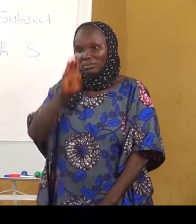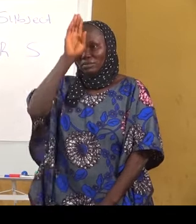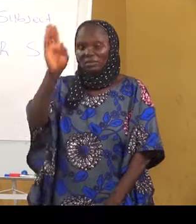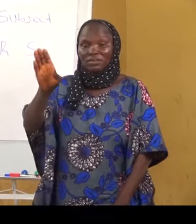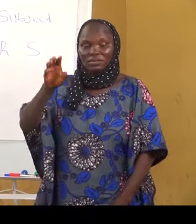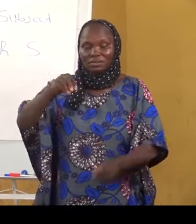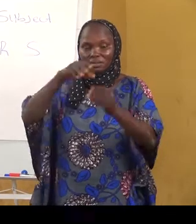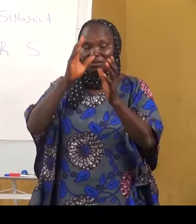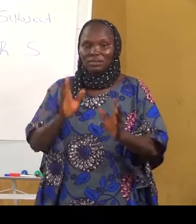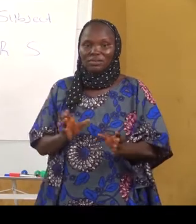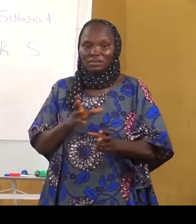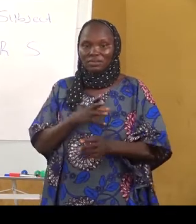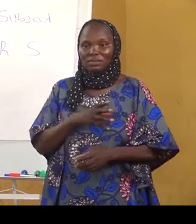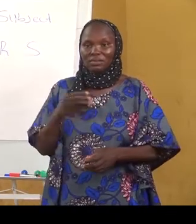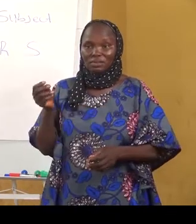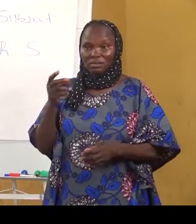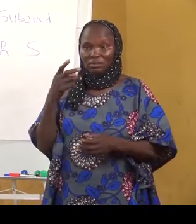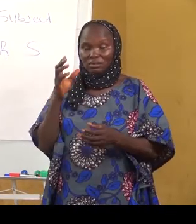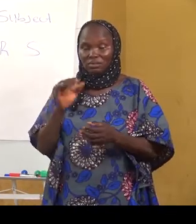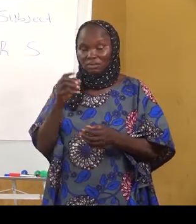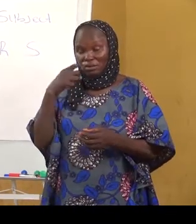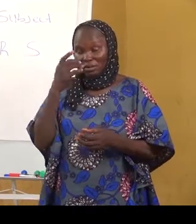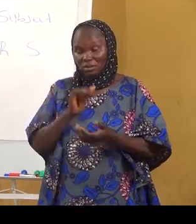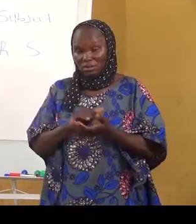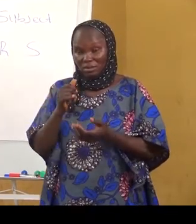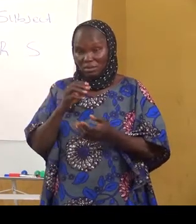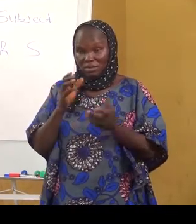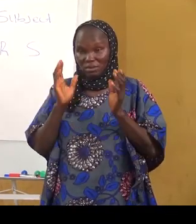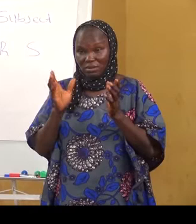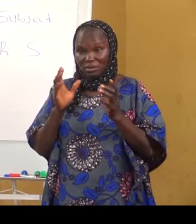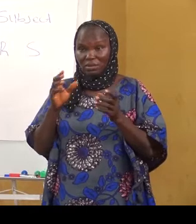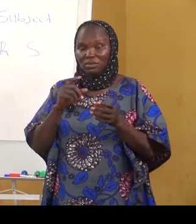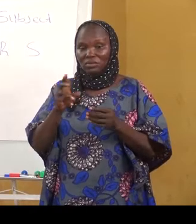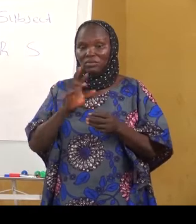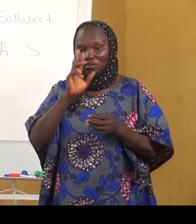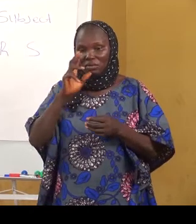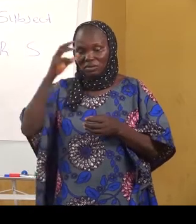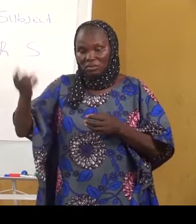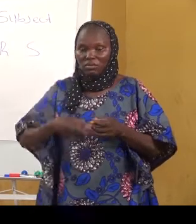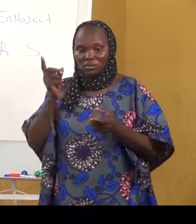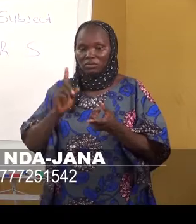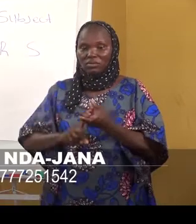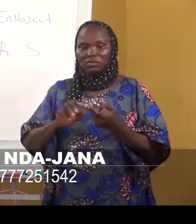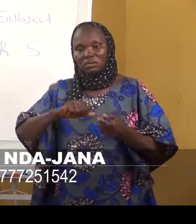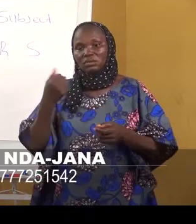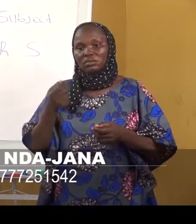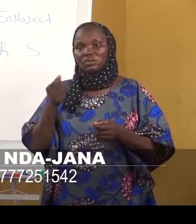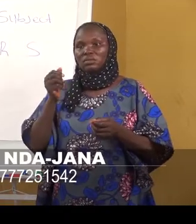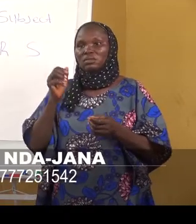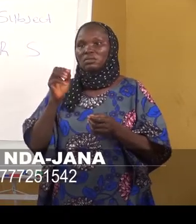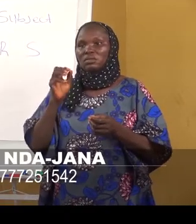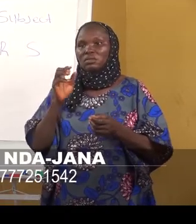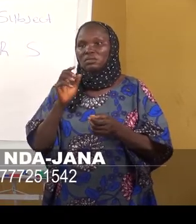Hello, learners and viewers out there. You are most welcome to yet another segment